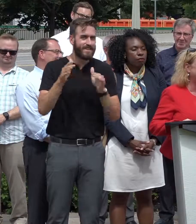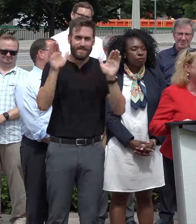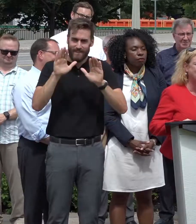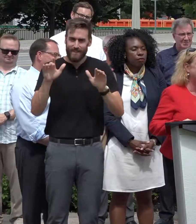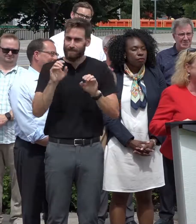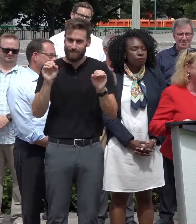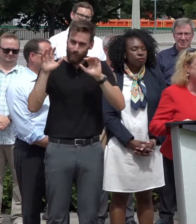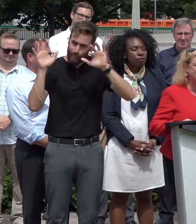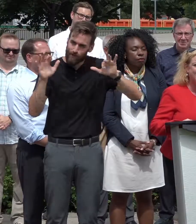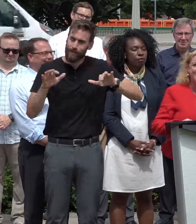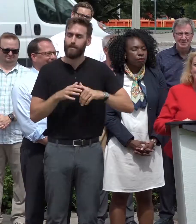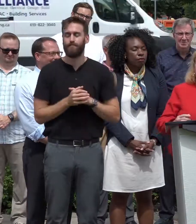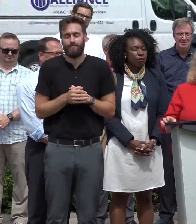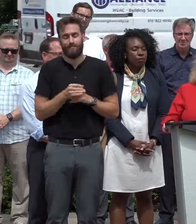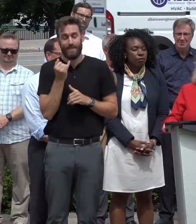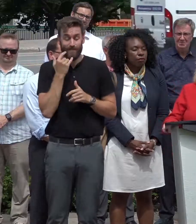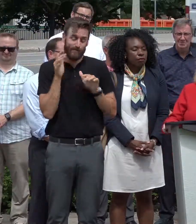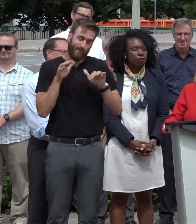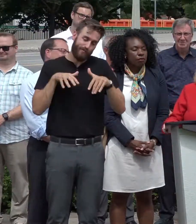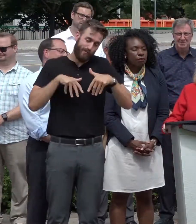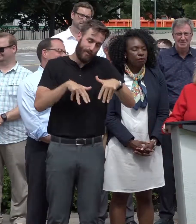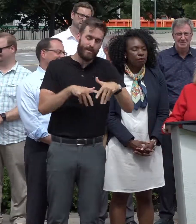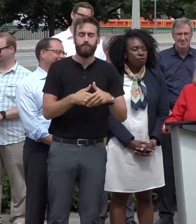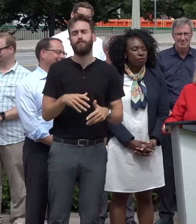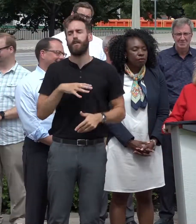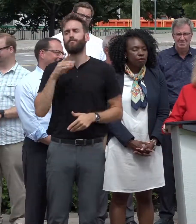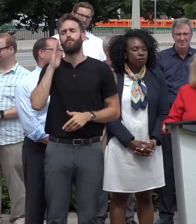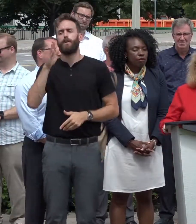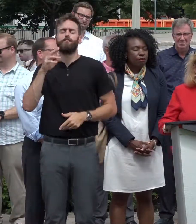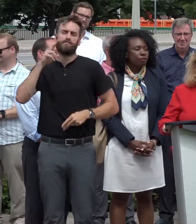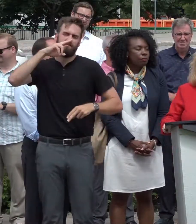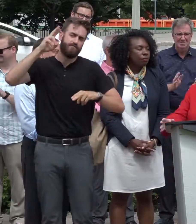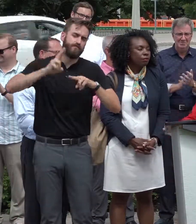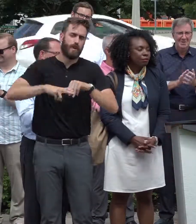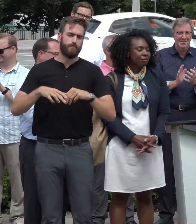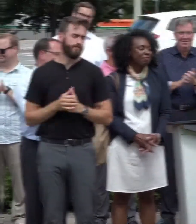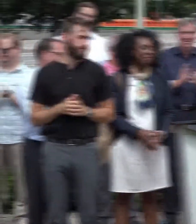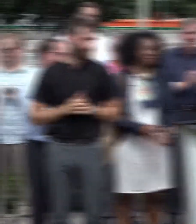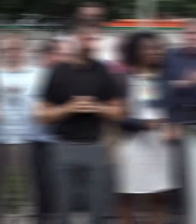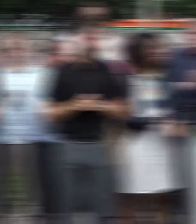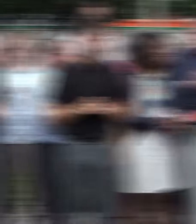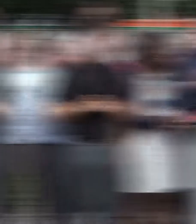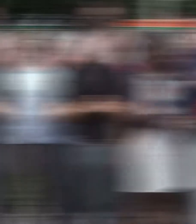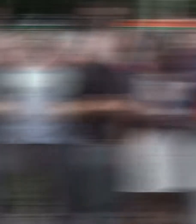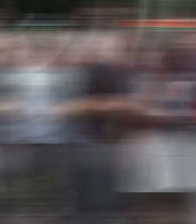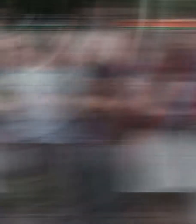if it does, rains on your parade, we're going to make sure we still have a lot of fun. Thank you very much.